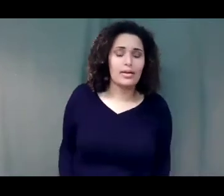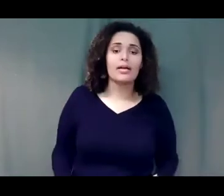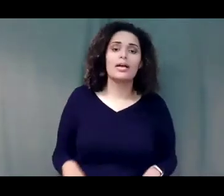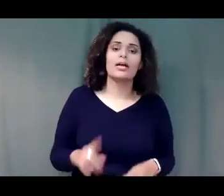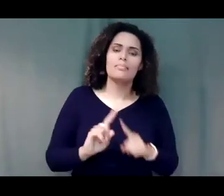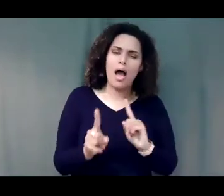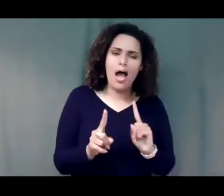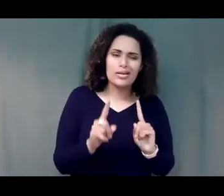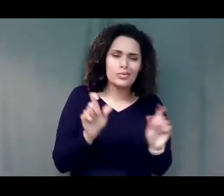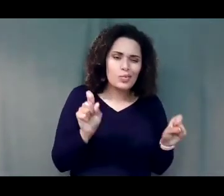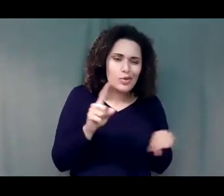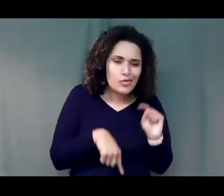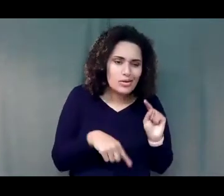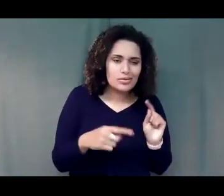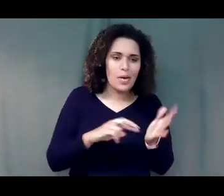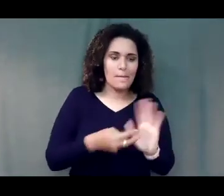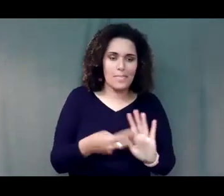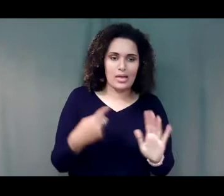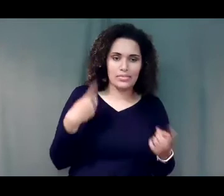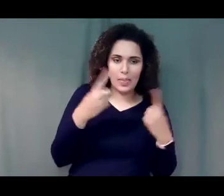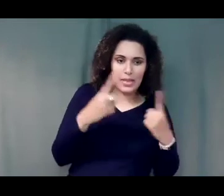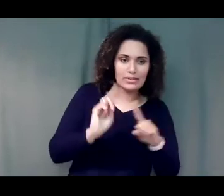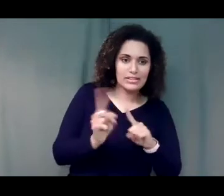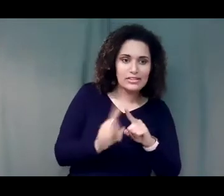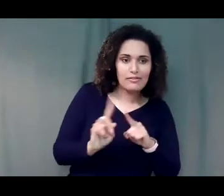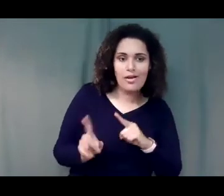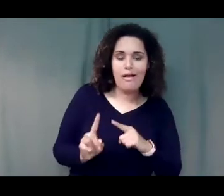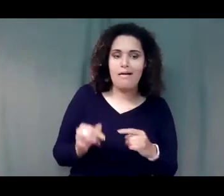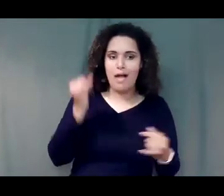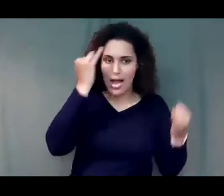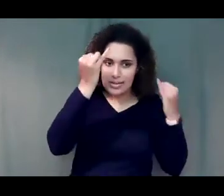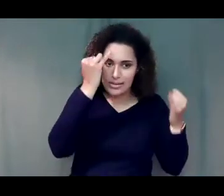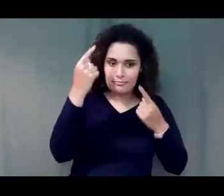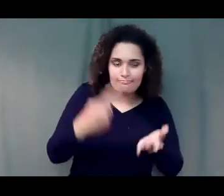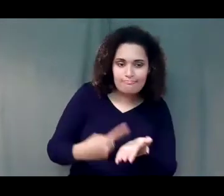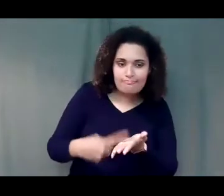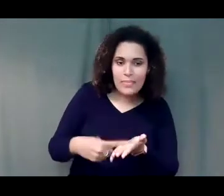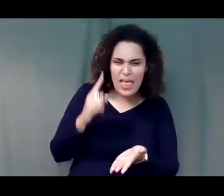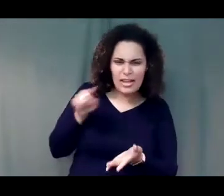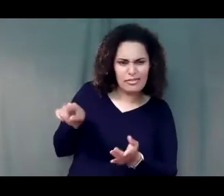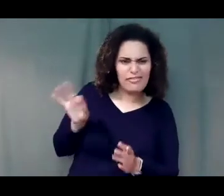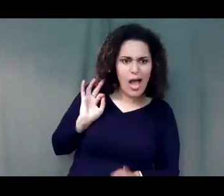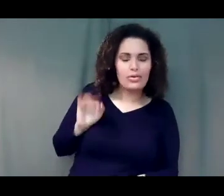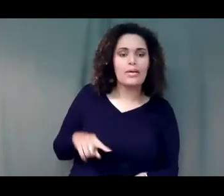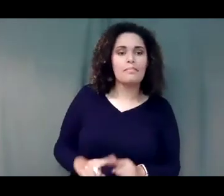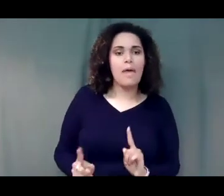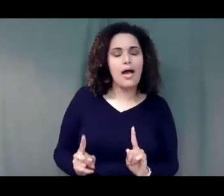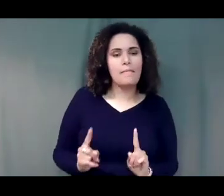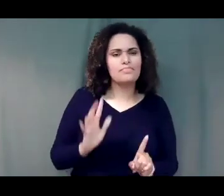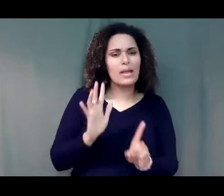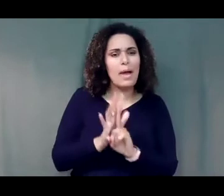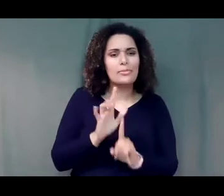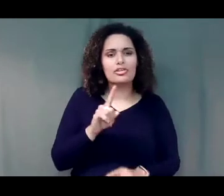options. And I think you found this idea of just building with straw bales, which became popular in the United